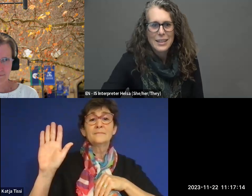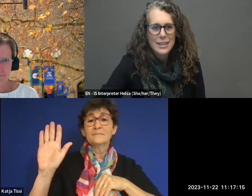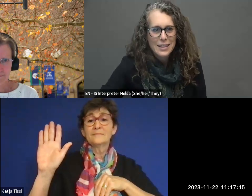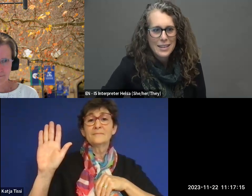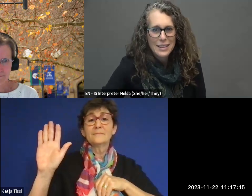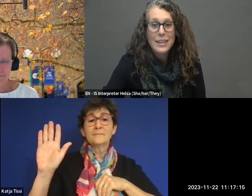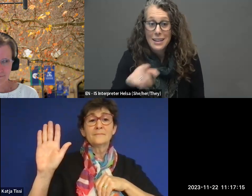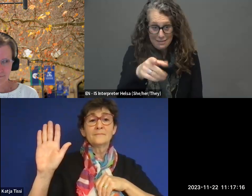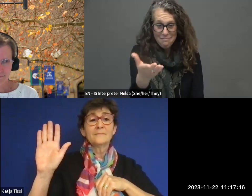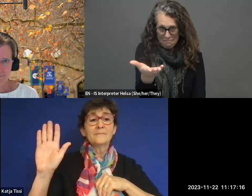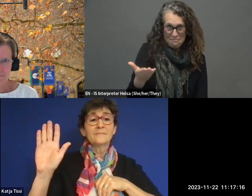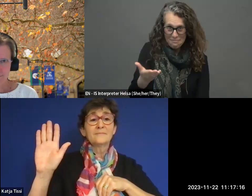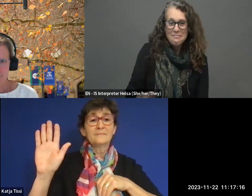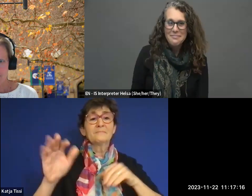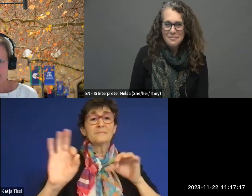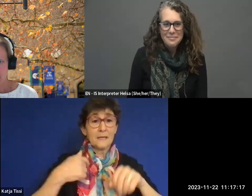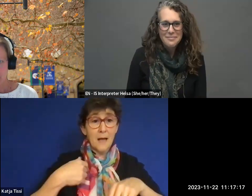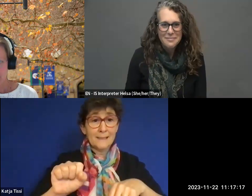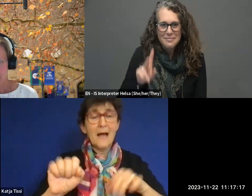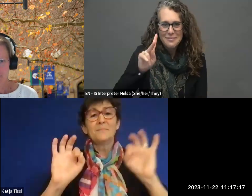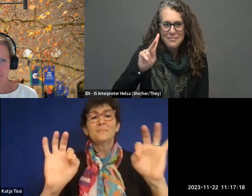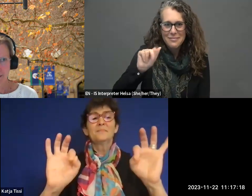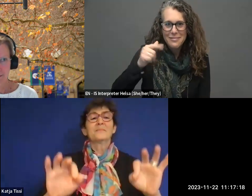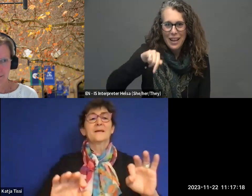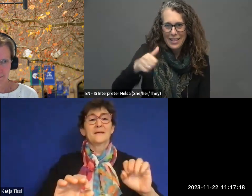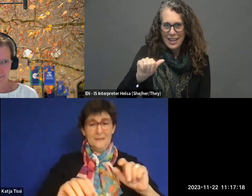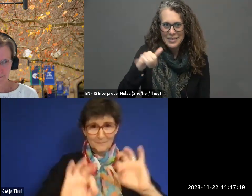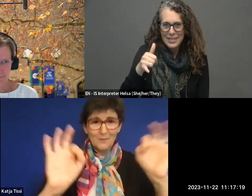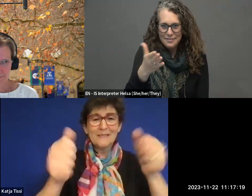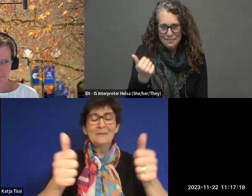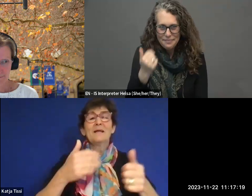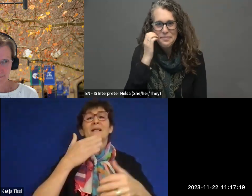Katja would like to add something, so please, Katja, go ahead.